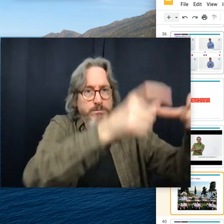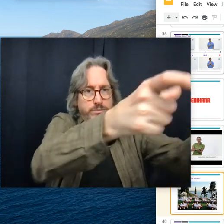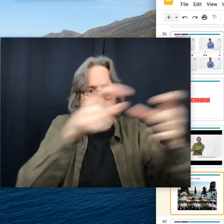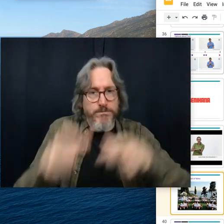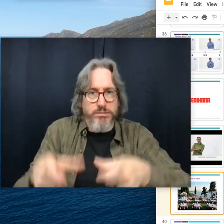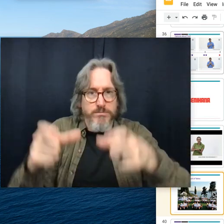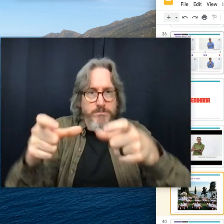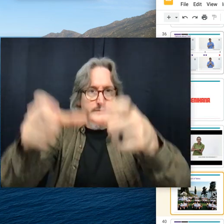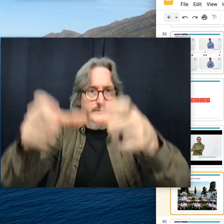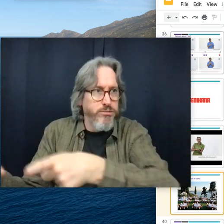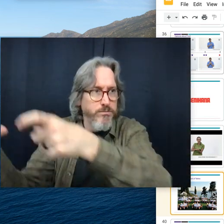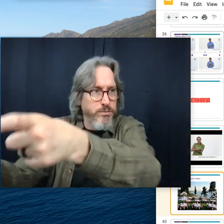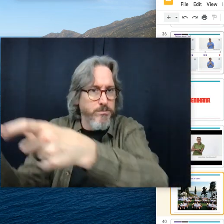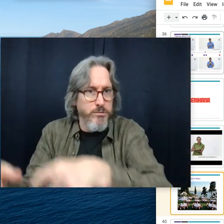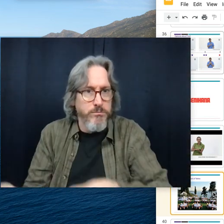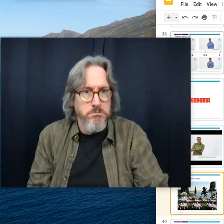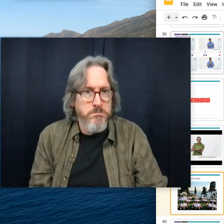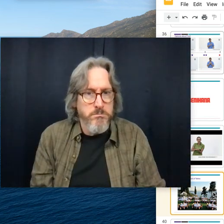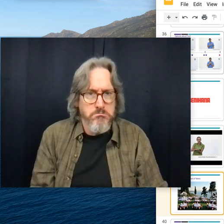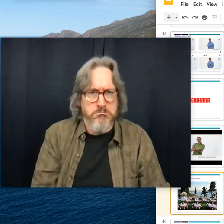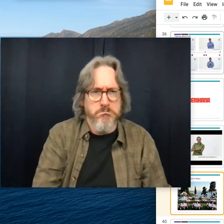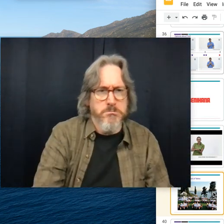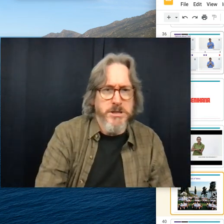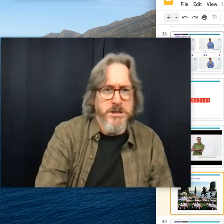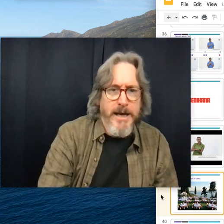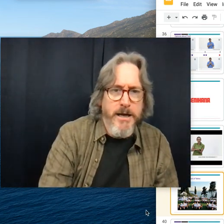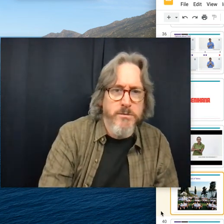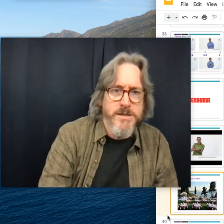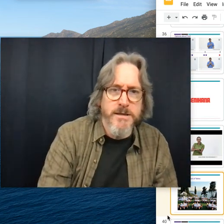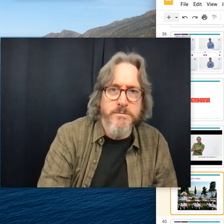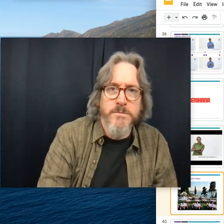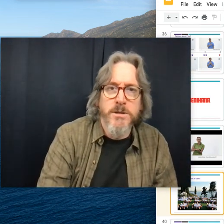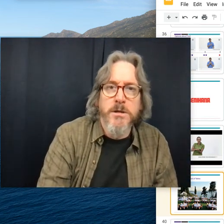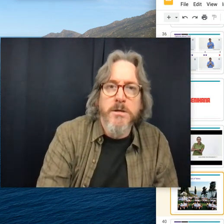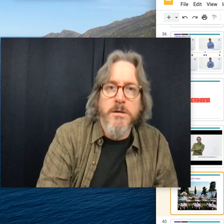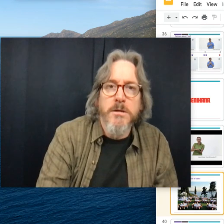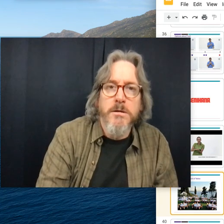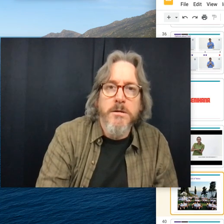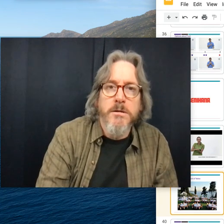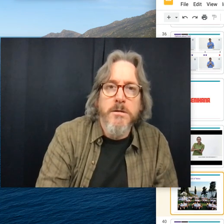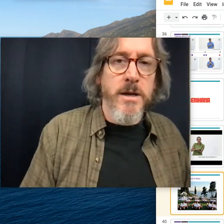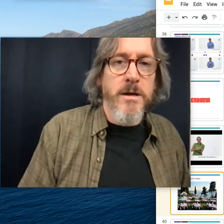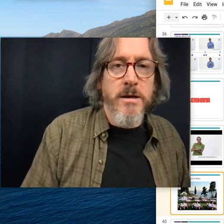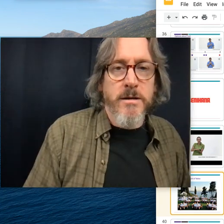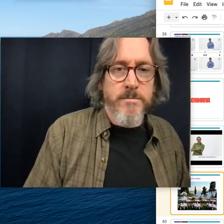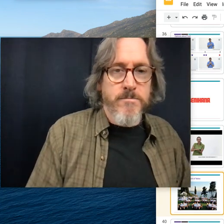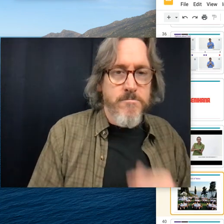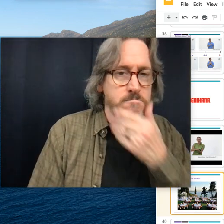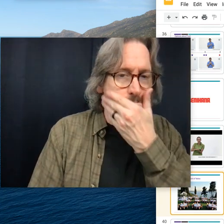Boom, boom, boom, boom, boom, boom, boom, boom, boom, boom. The heck was that?